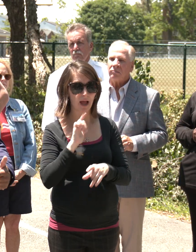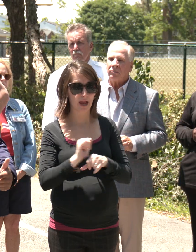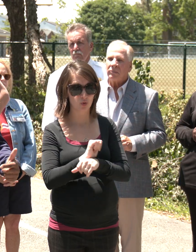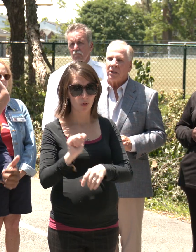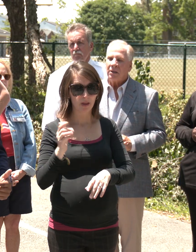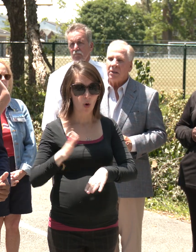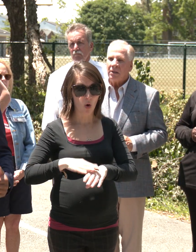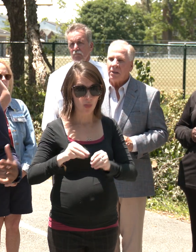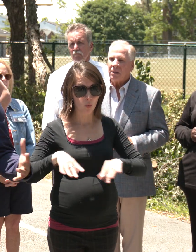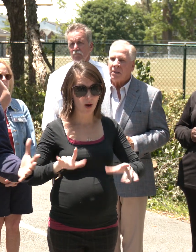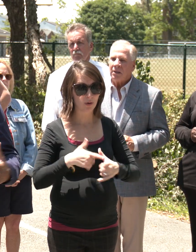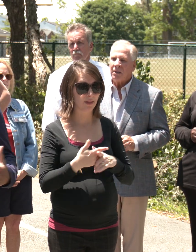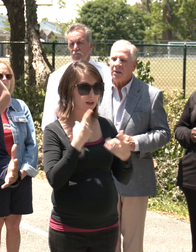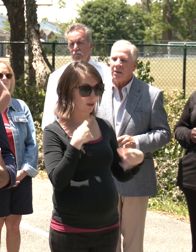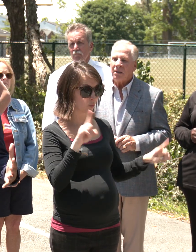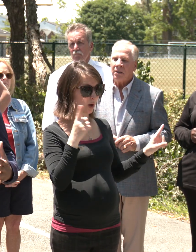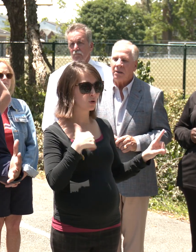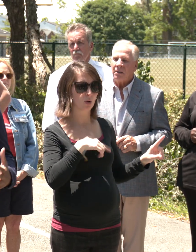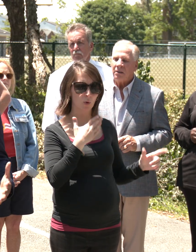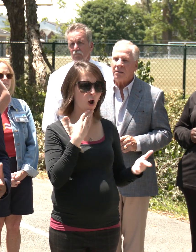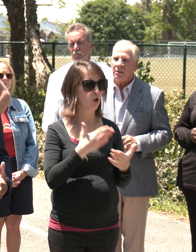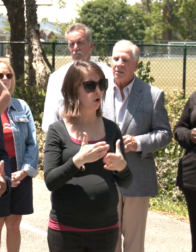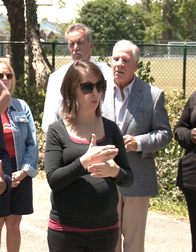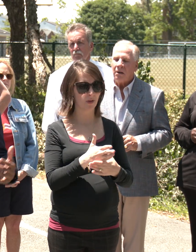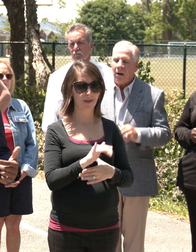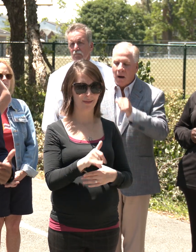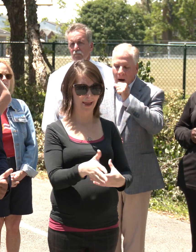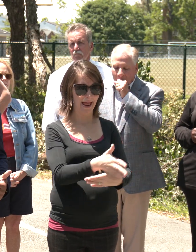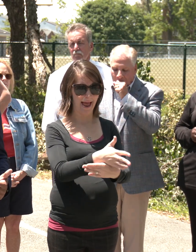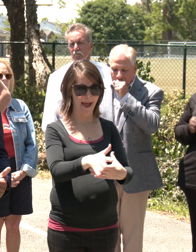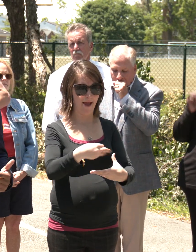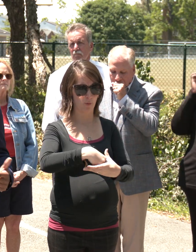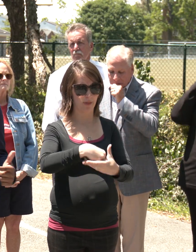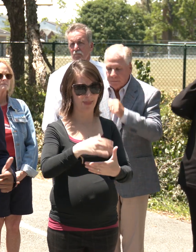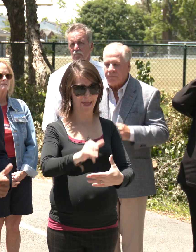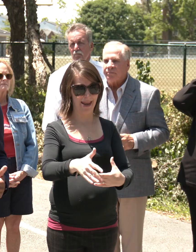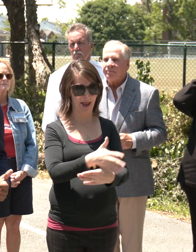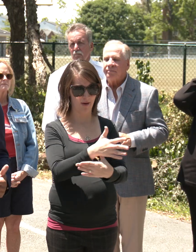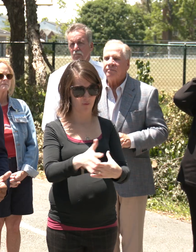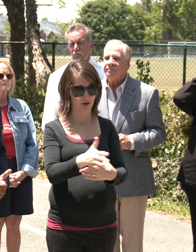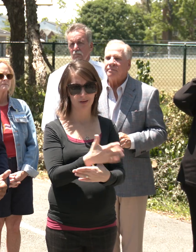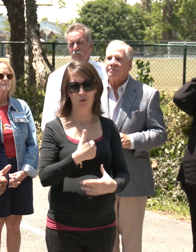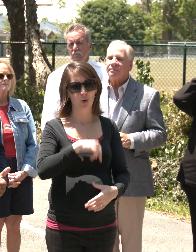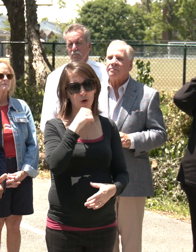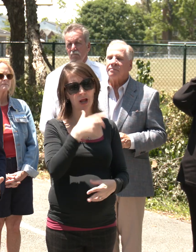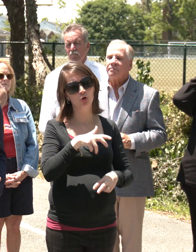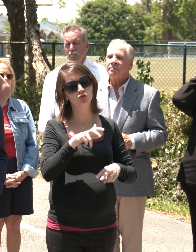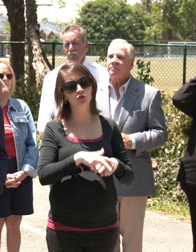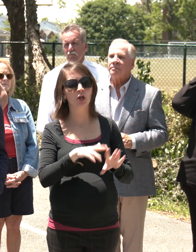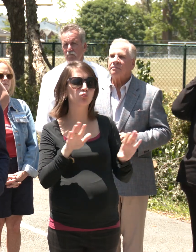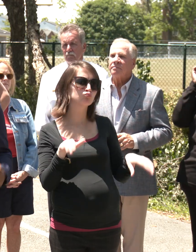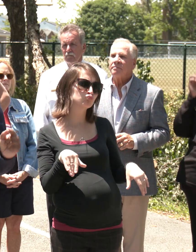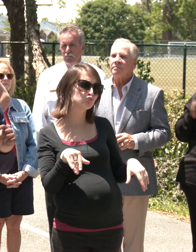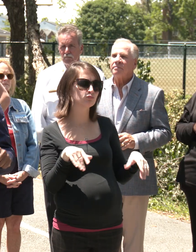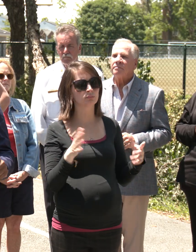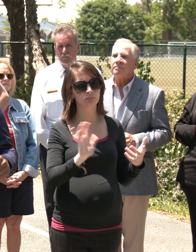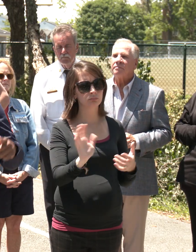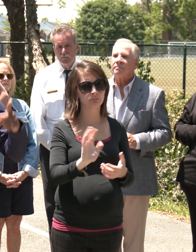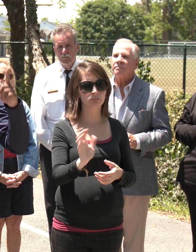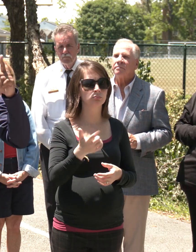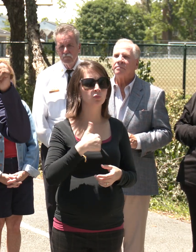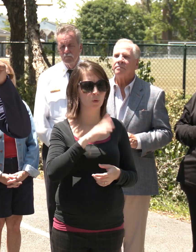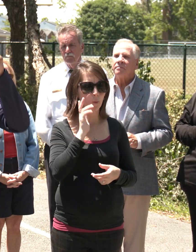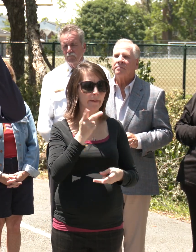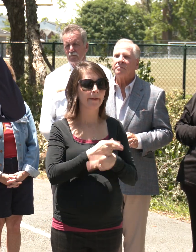and declarations. We're well within that average. That said, we're not going to sit and rest on our laurels either. We're going to keep